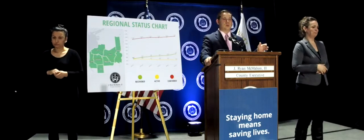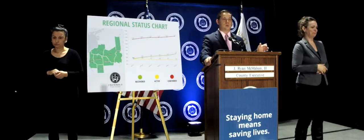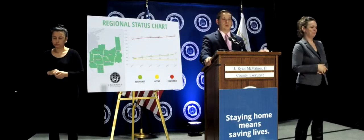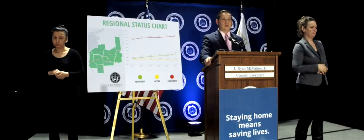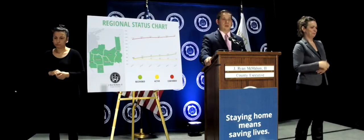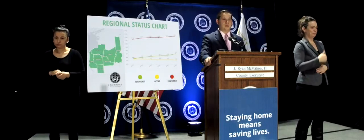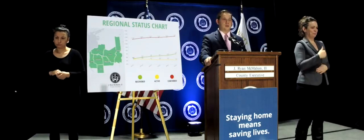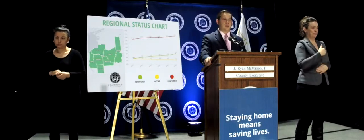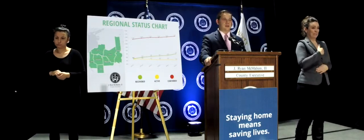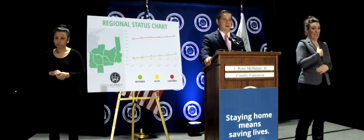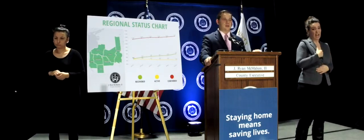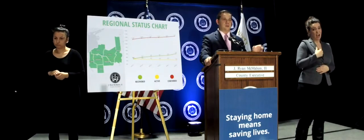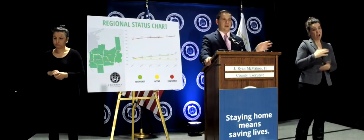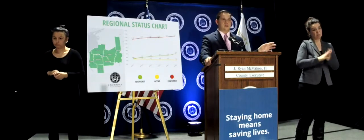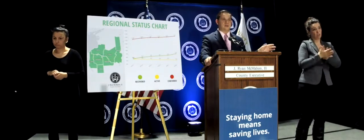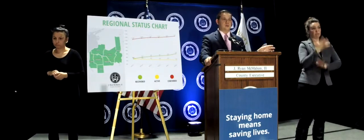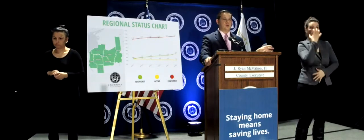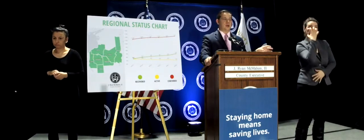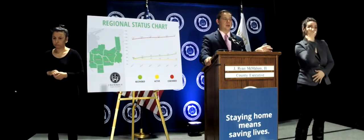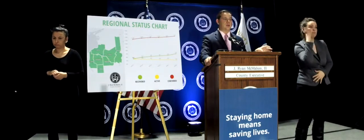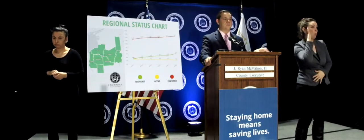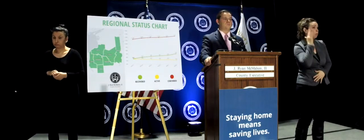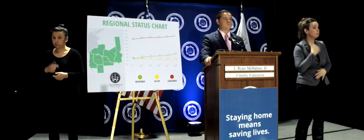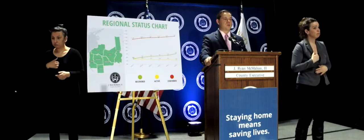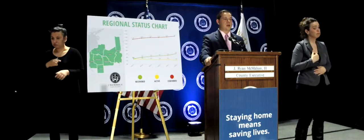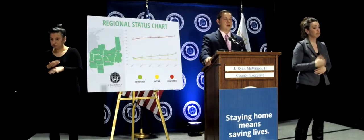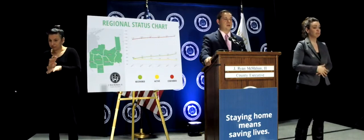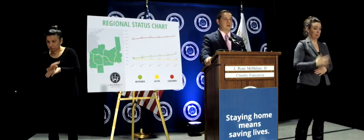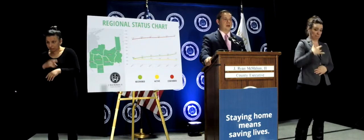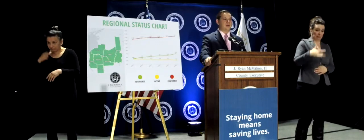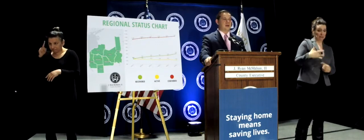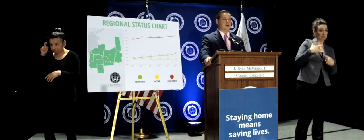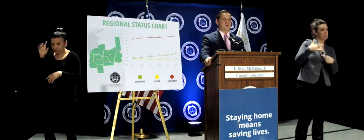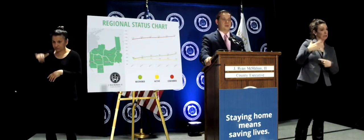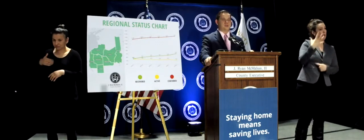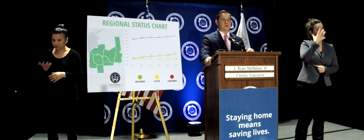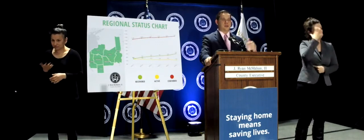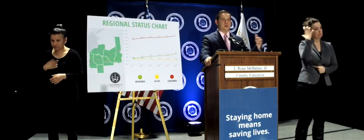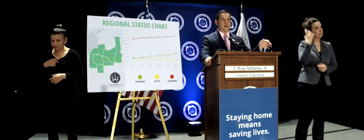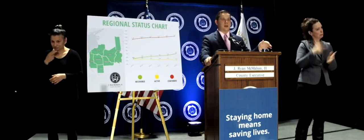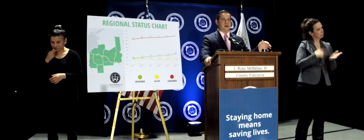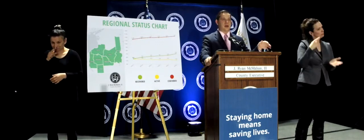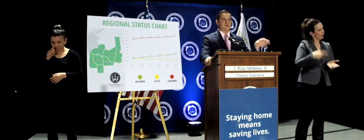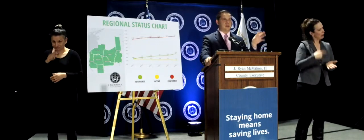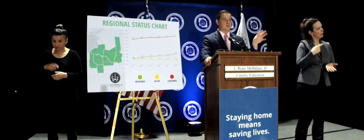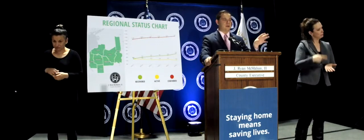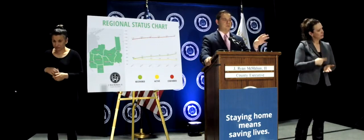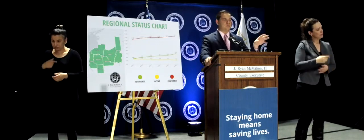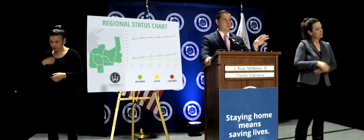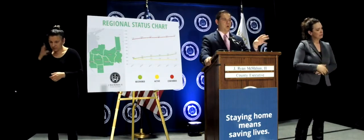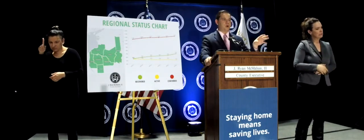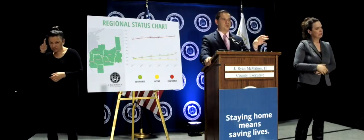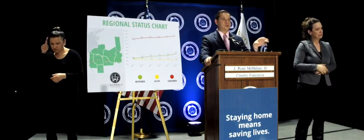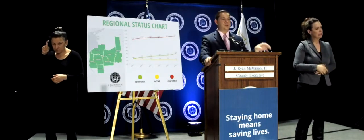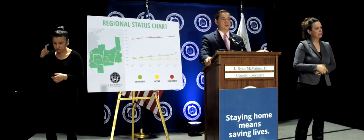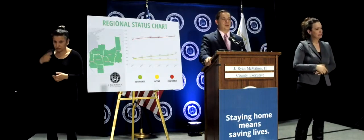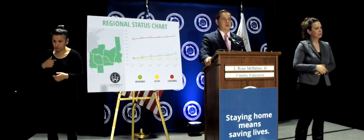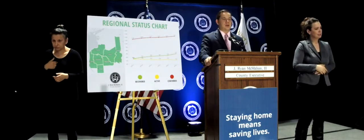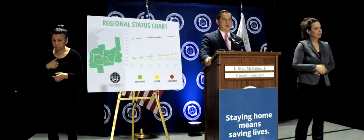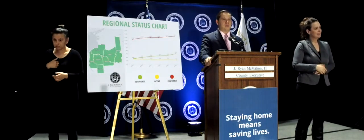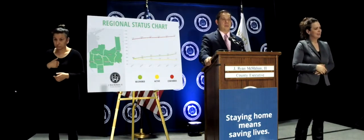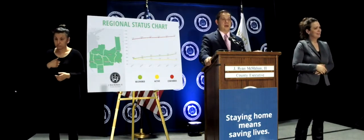moments too. And the other day I talked about I was a little cranky, and I didn't realize this, but later that night I was out on my